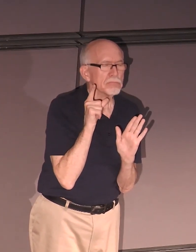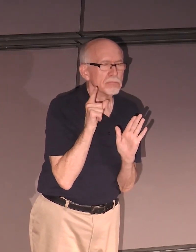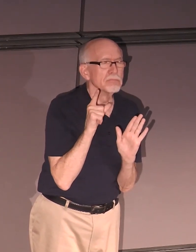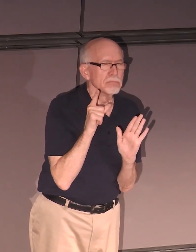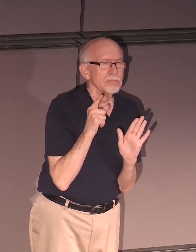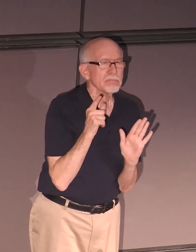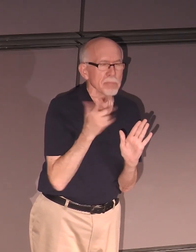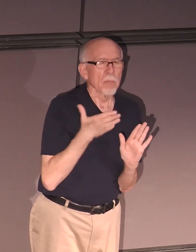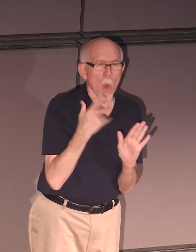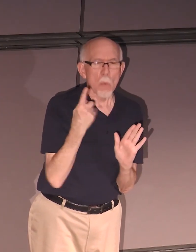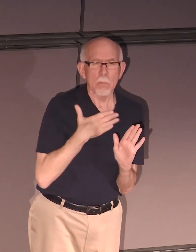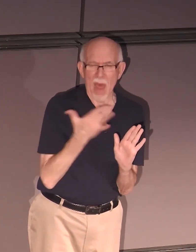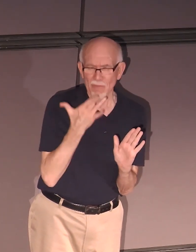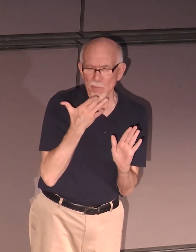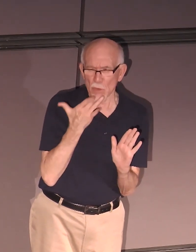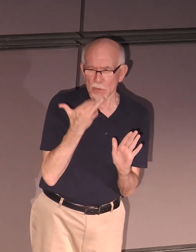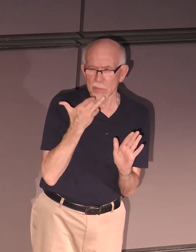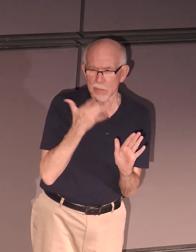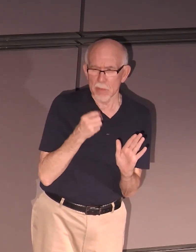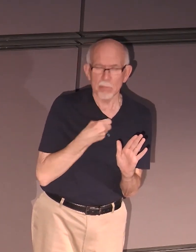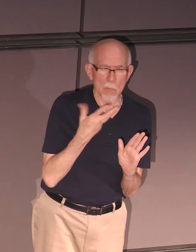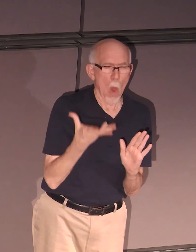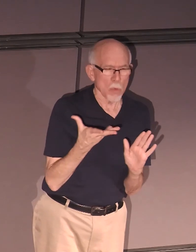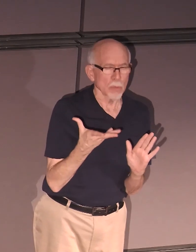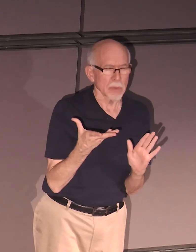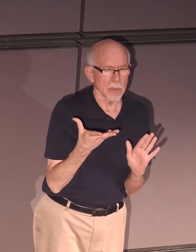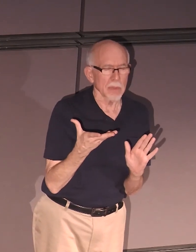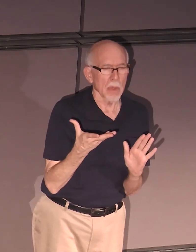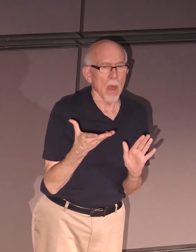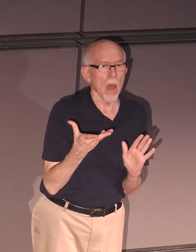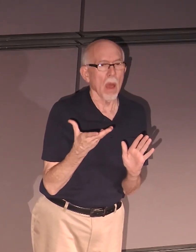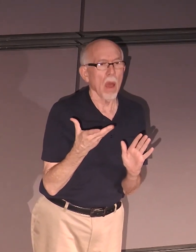couple of days ago, and it's one of my favorite poems.